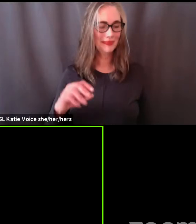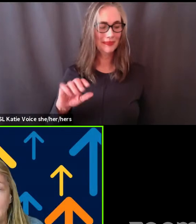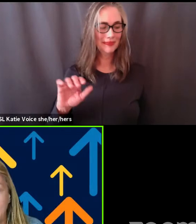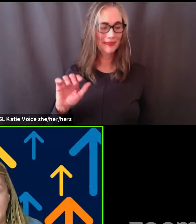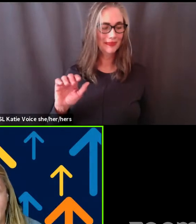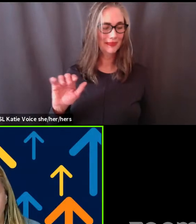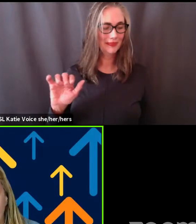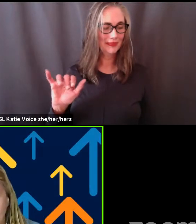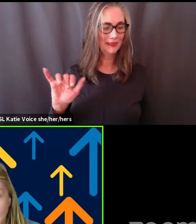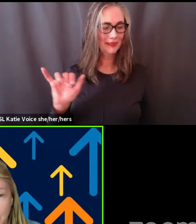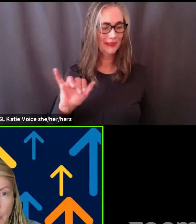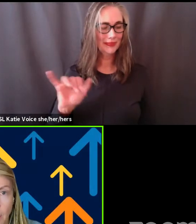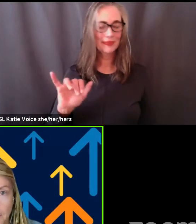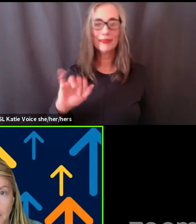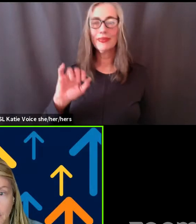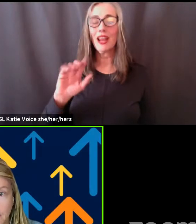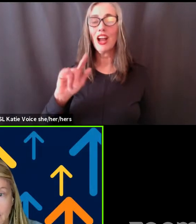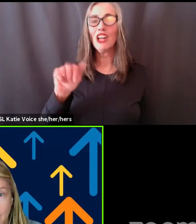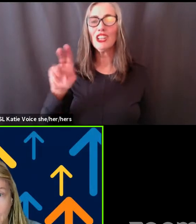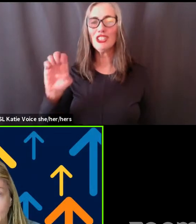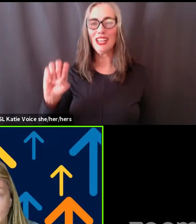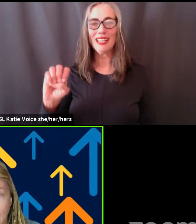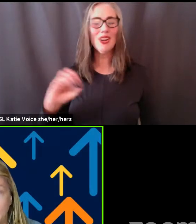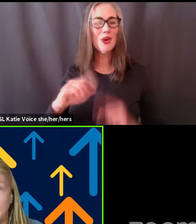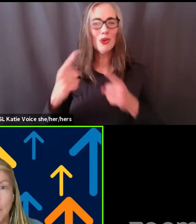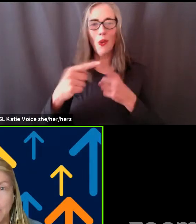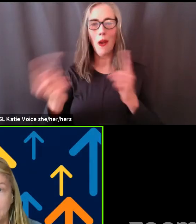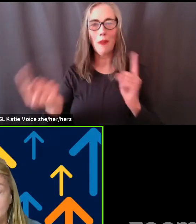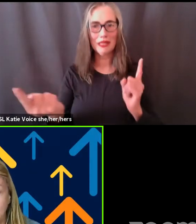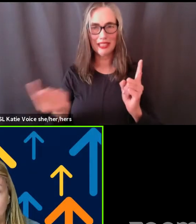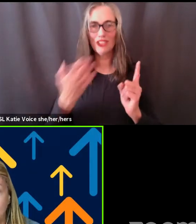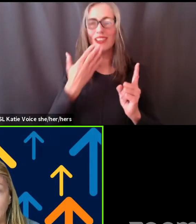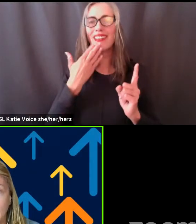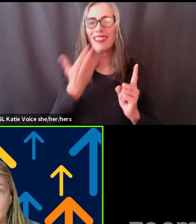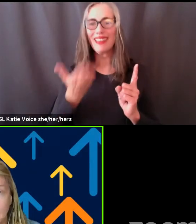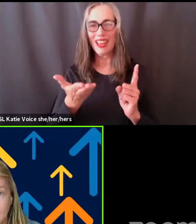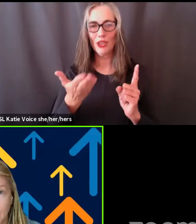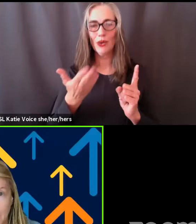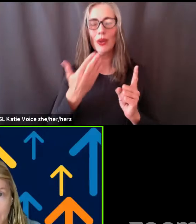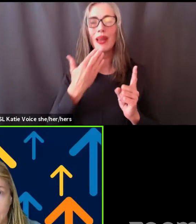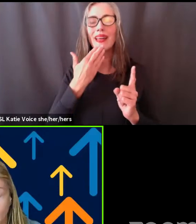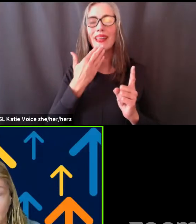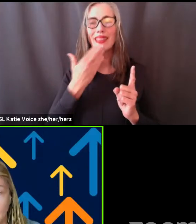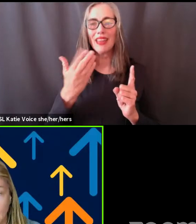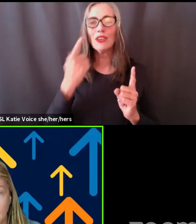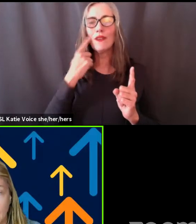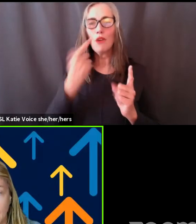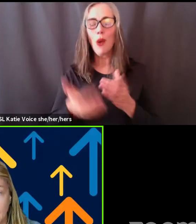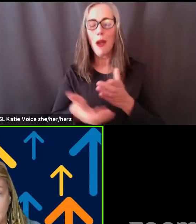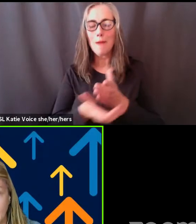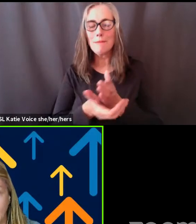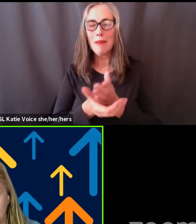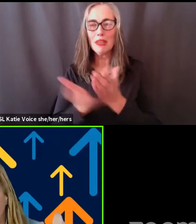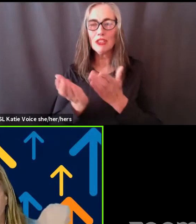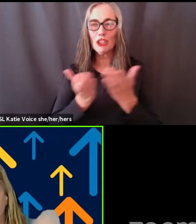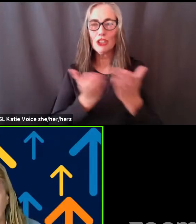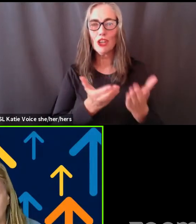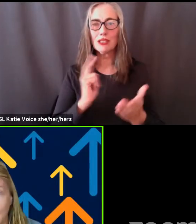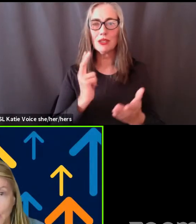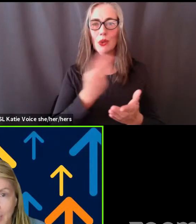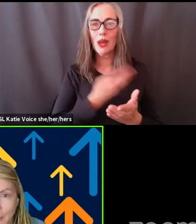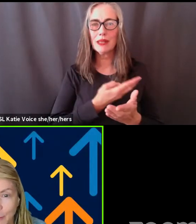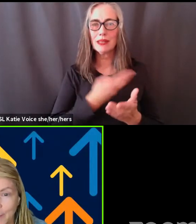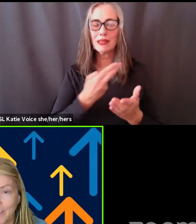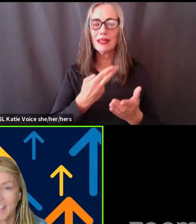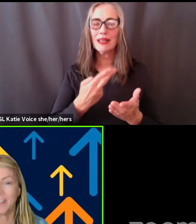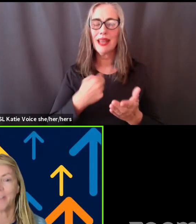Okay, yeah, since there's no opposition, thank you. Thank you for bringing these amendments to all of us. And I obviously